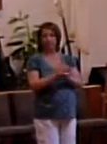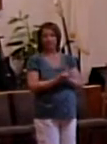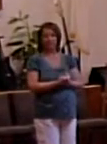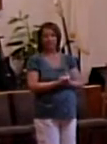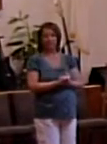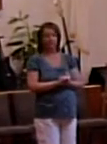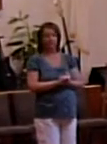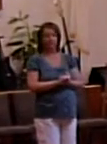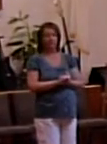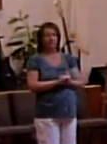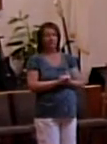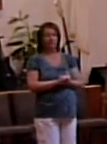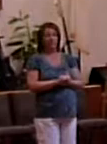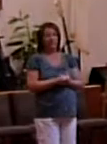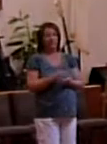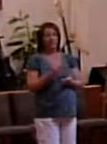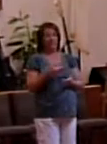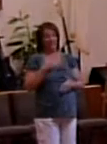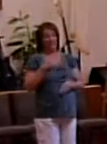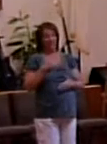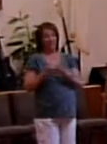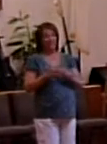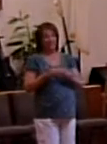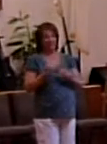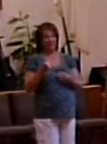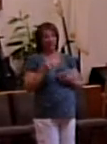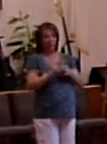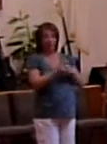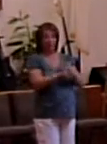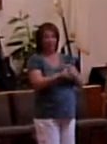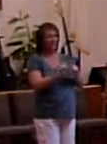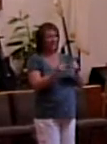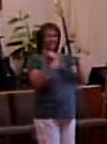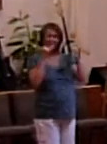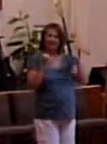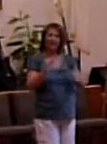Even though that seems easier, today is your last day of running.